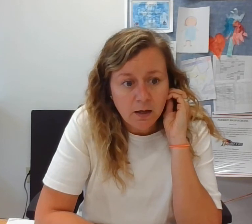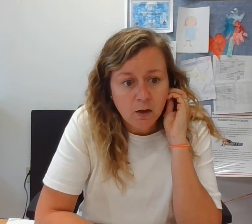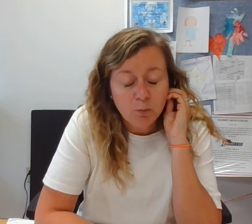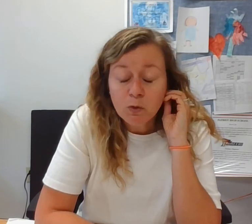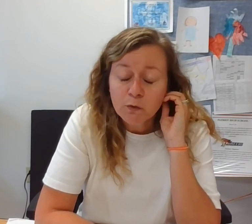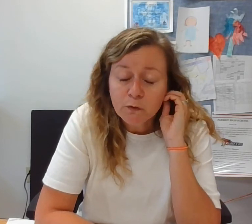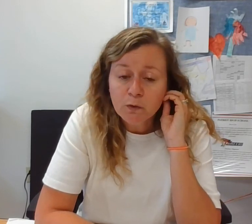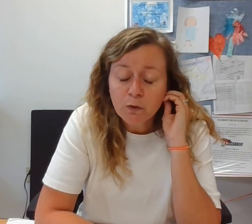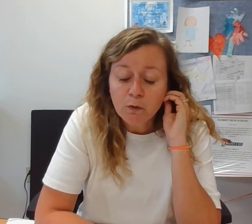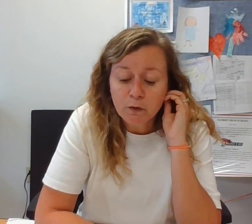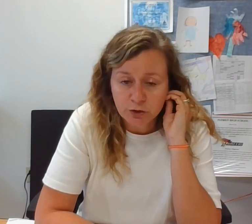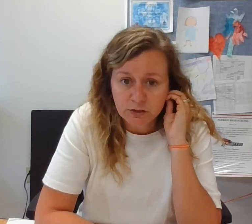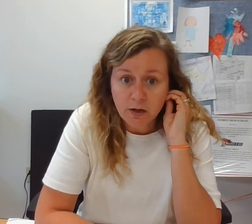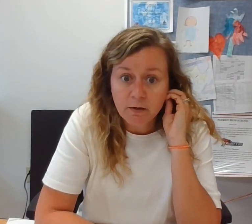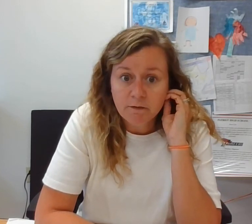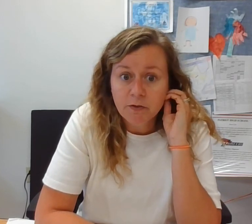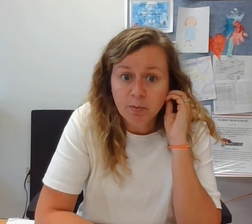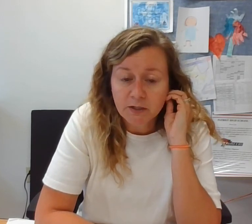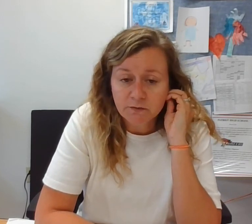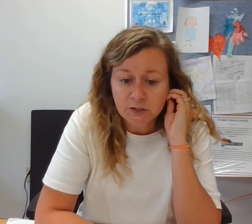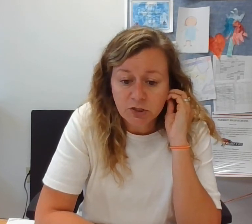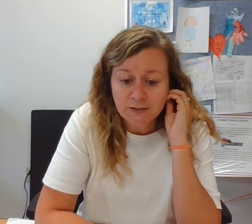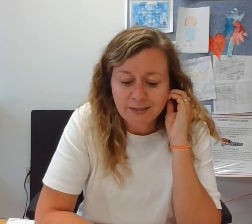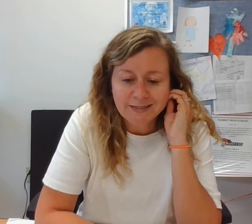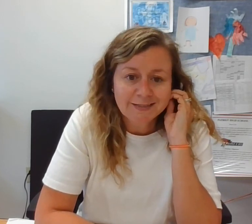a beautiful version of the Pledge of Allegiance in sign